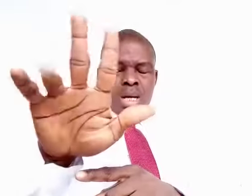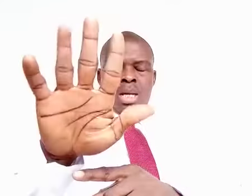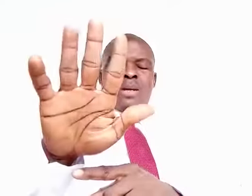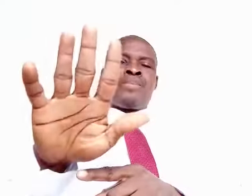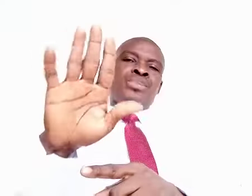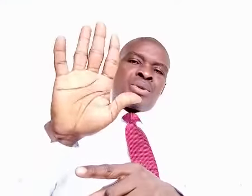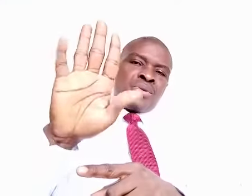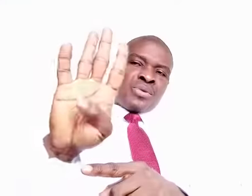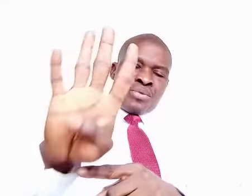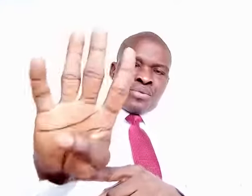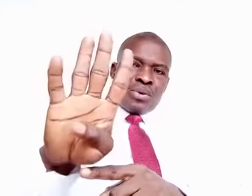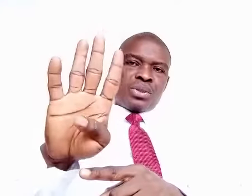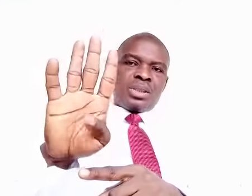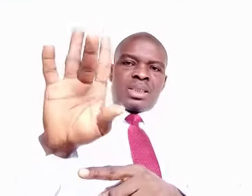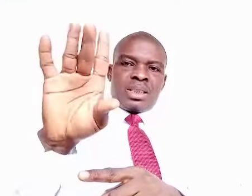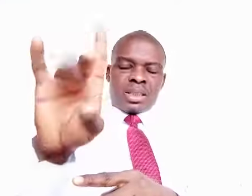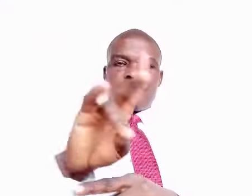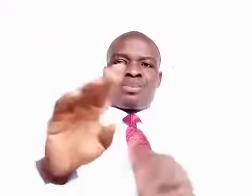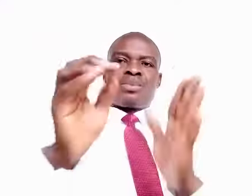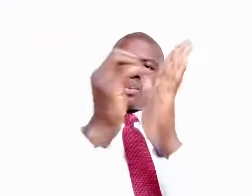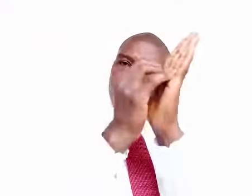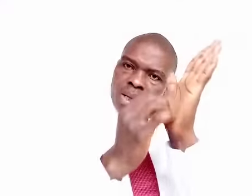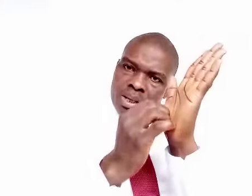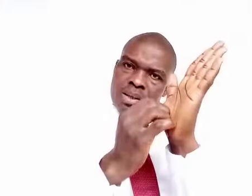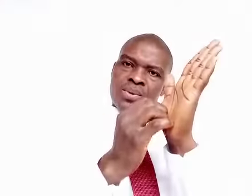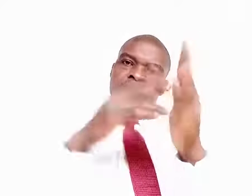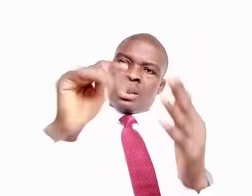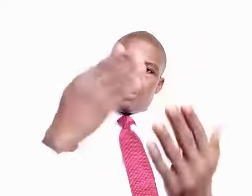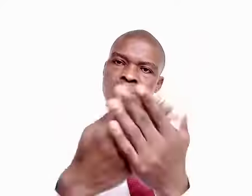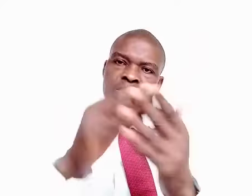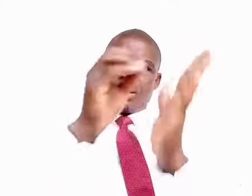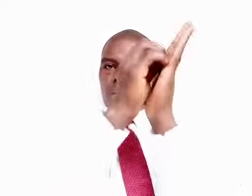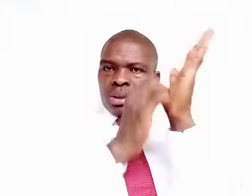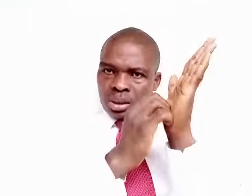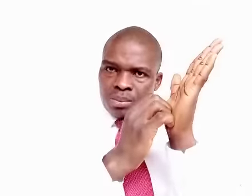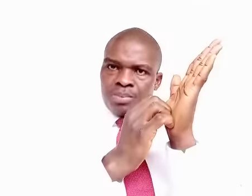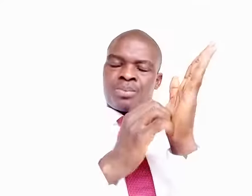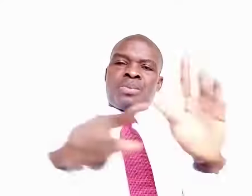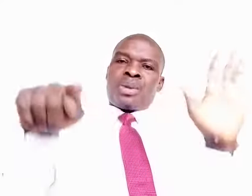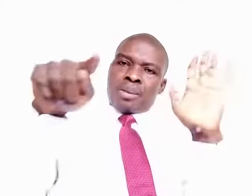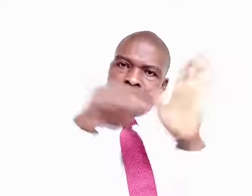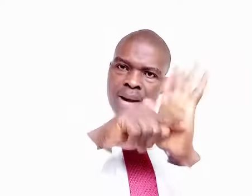278,475 naira. Take away amount withdrawn equals minus